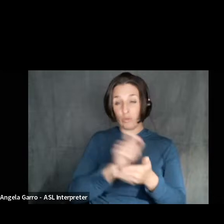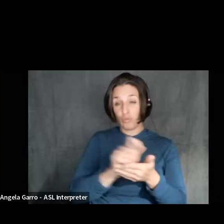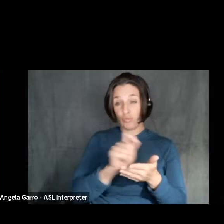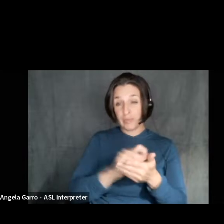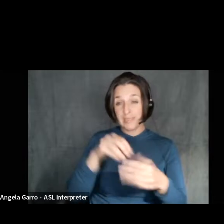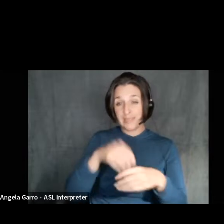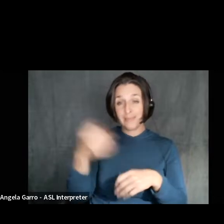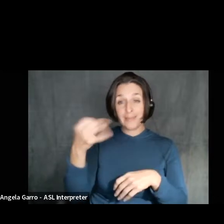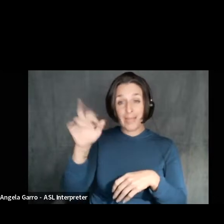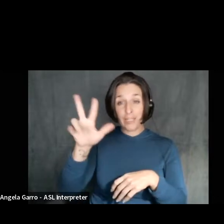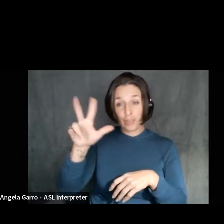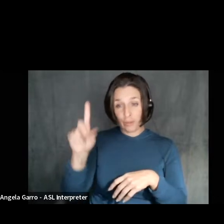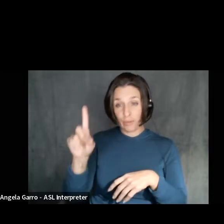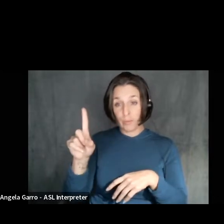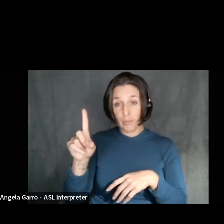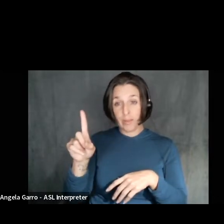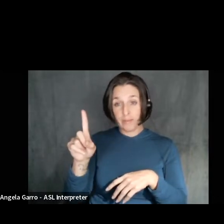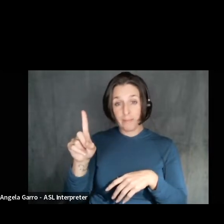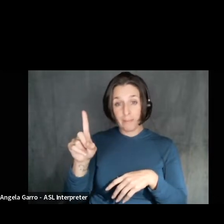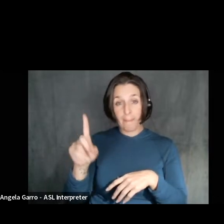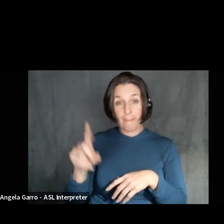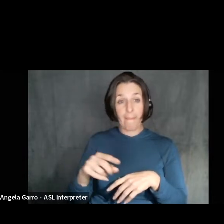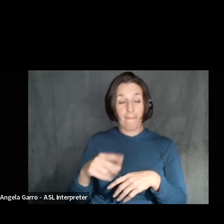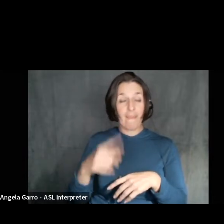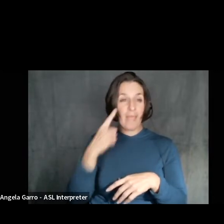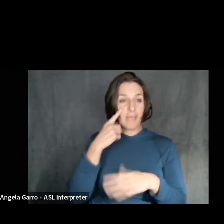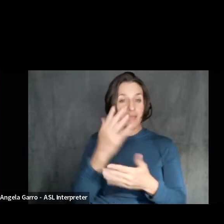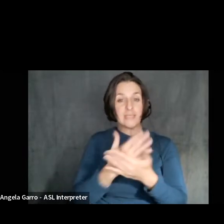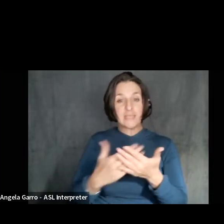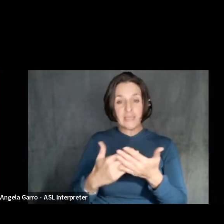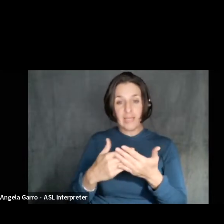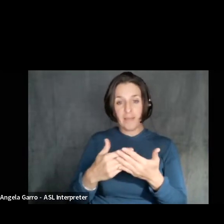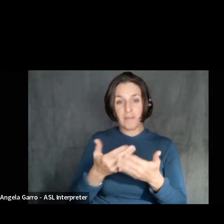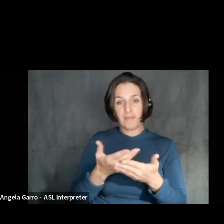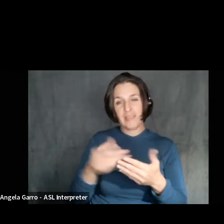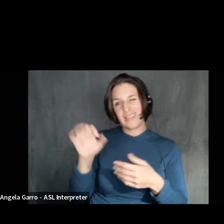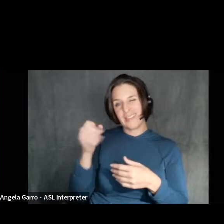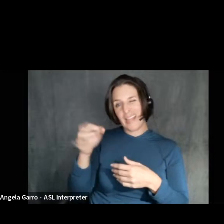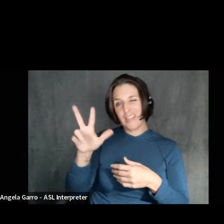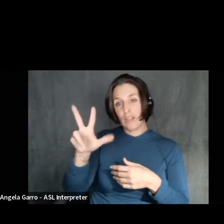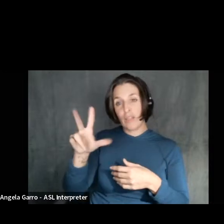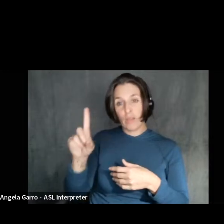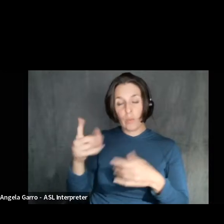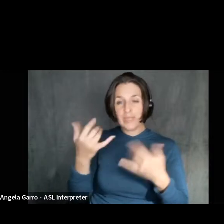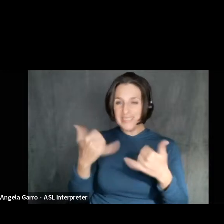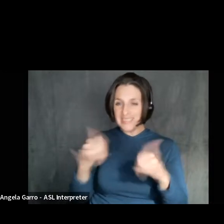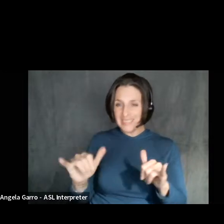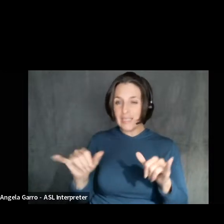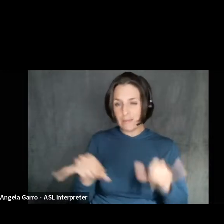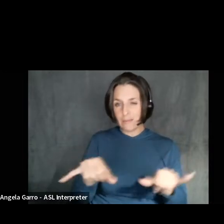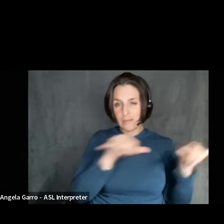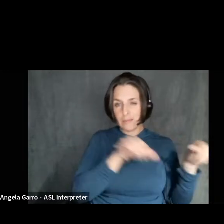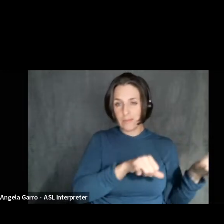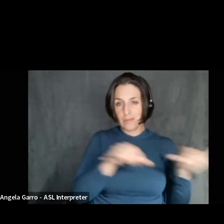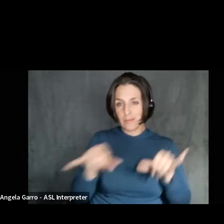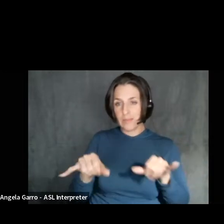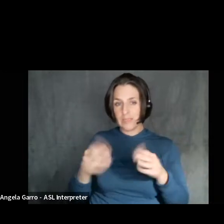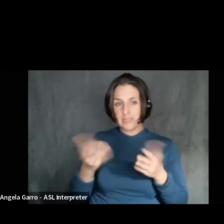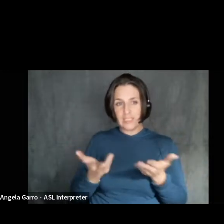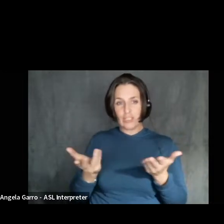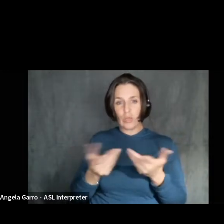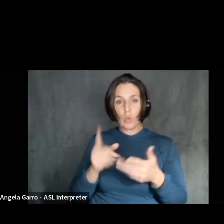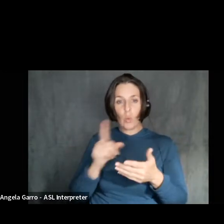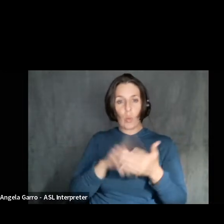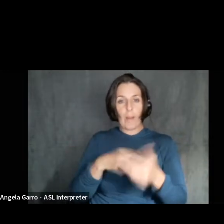1931. And so I think some of the tenets in 1931 still exist today about what makes